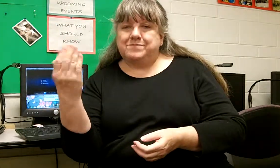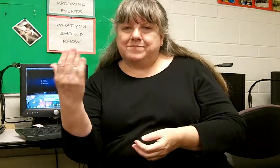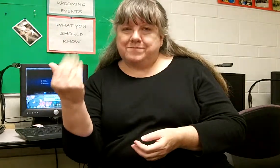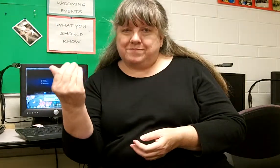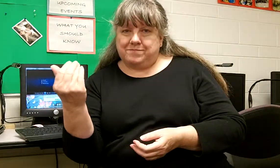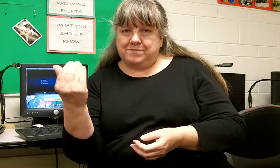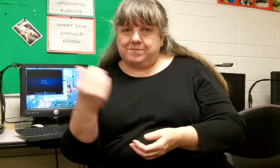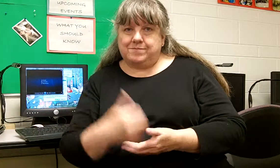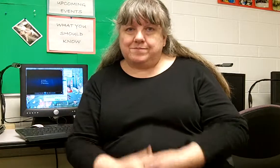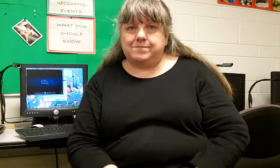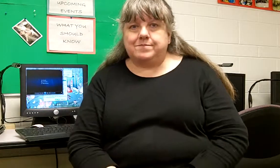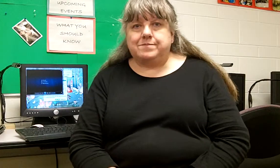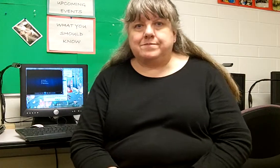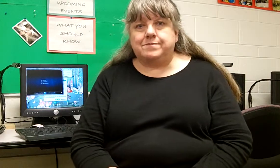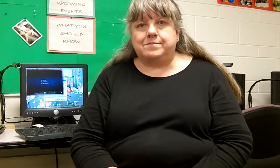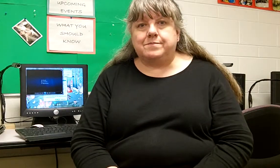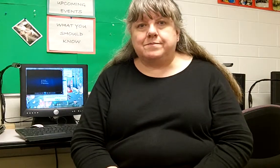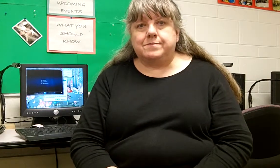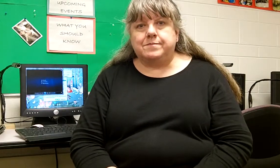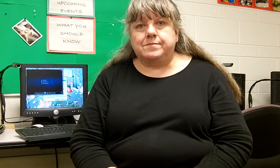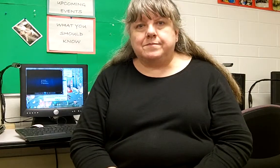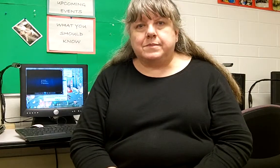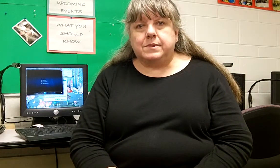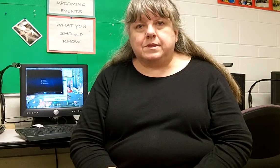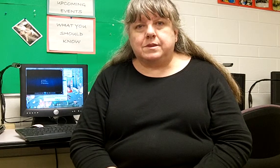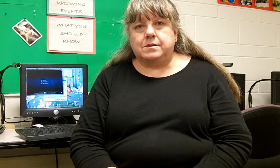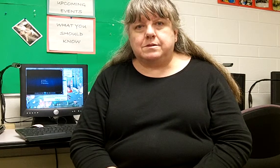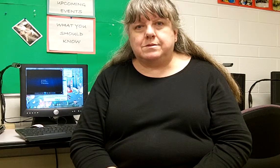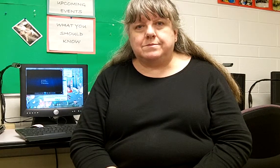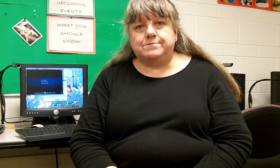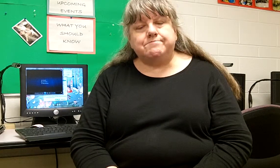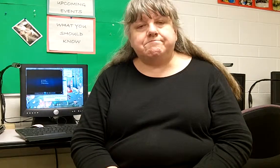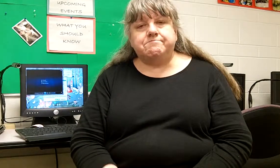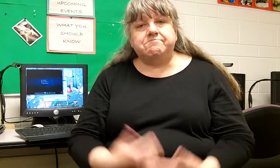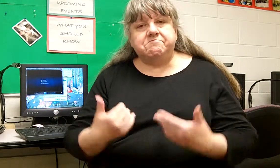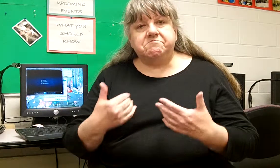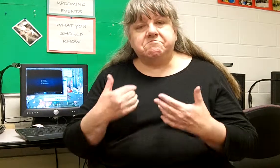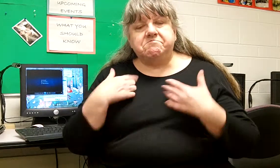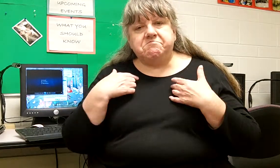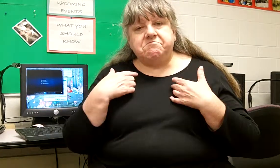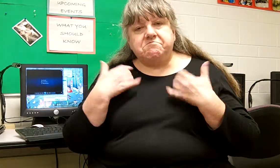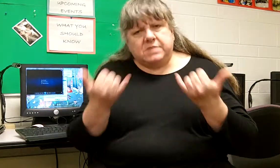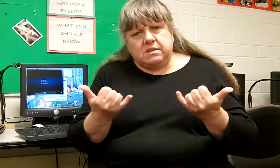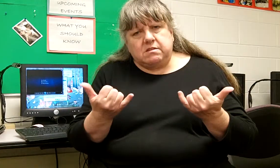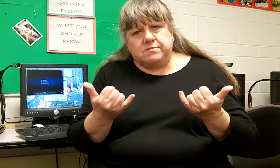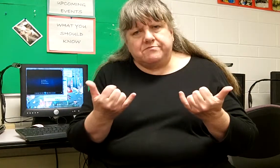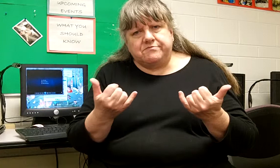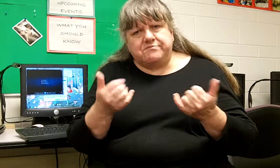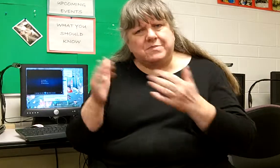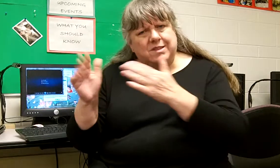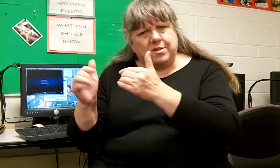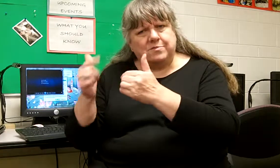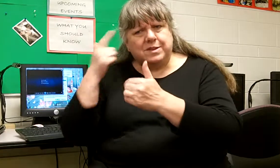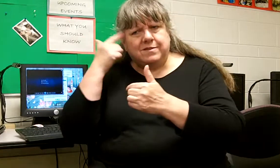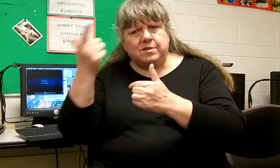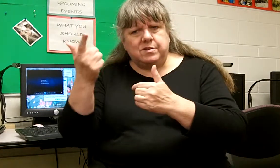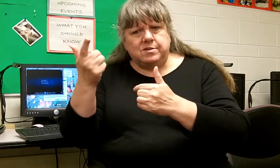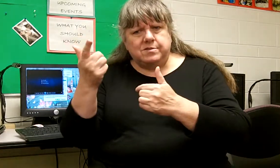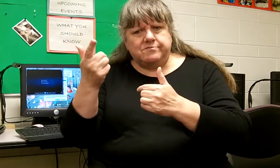15. So hopefully that gives you a sense of how to do these types of problems. And more than, I guess this, and you're going